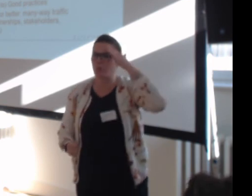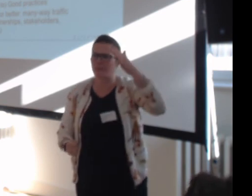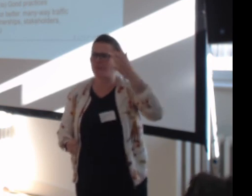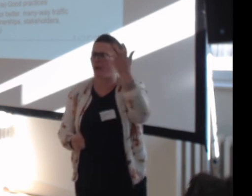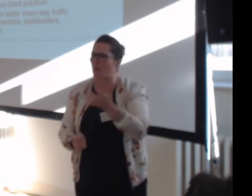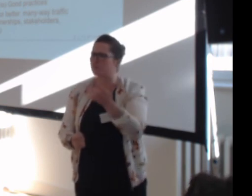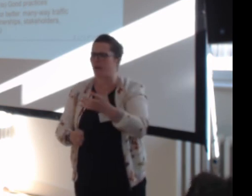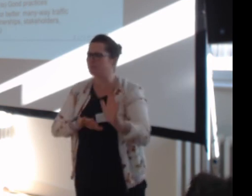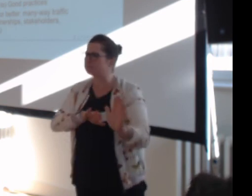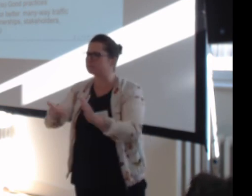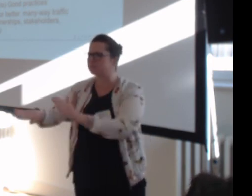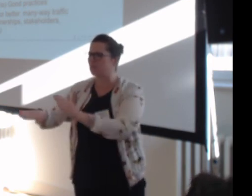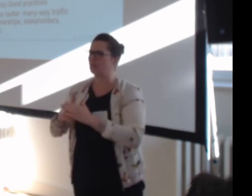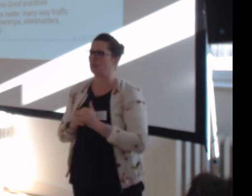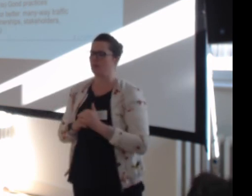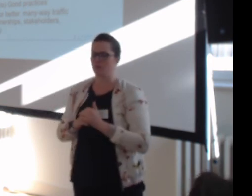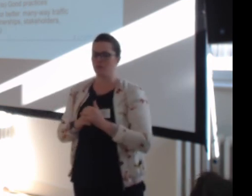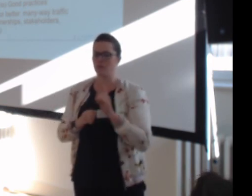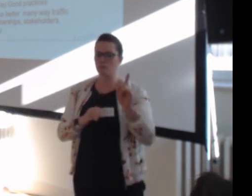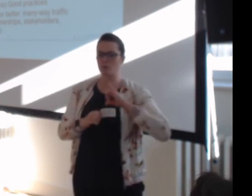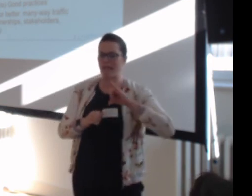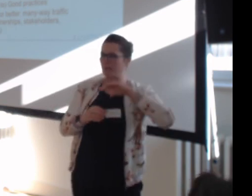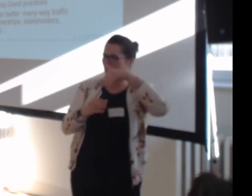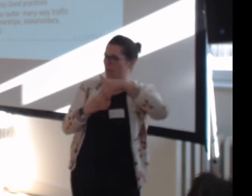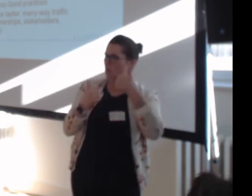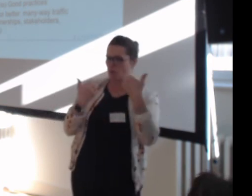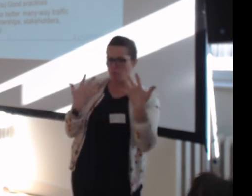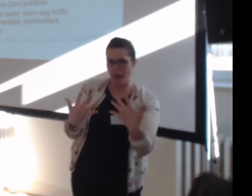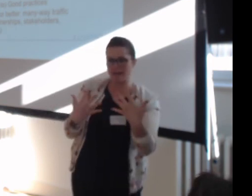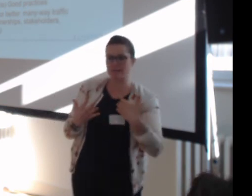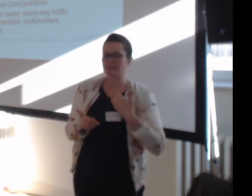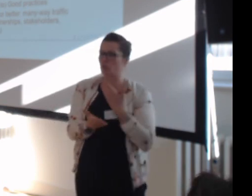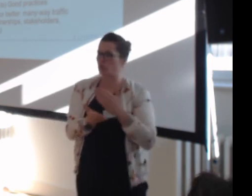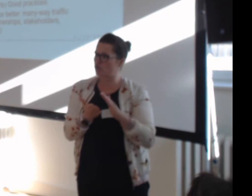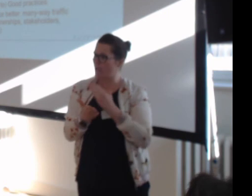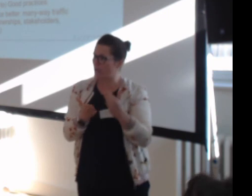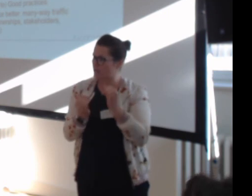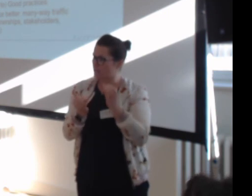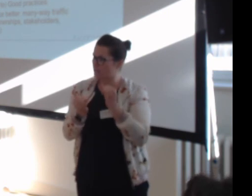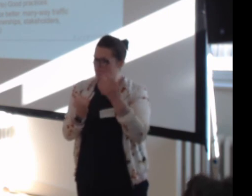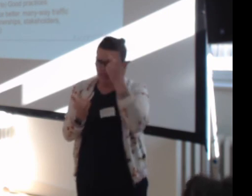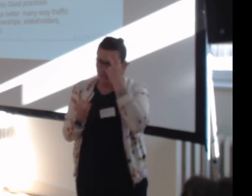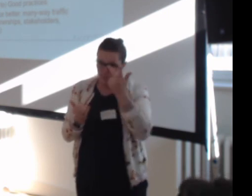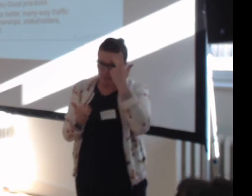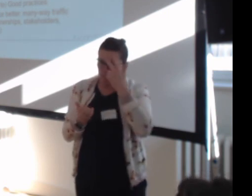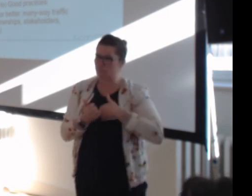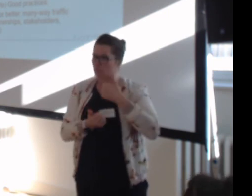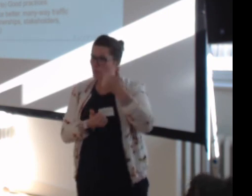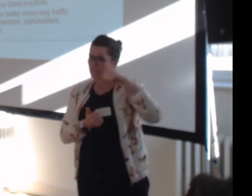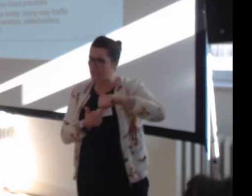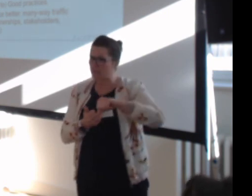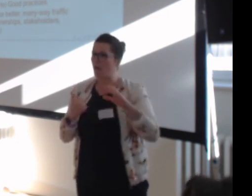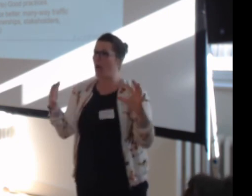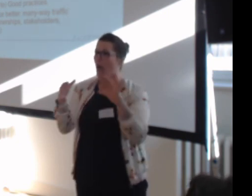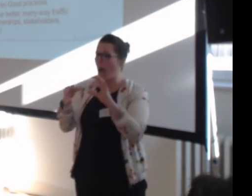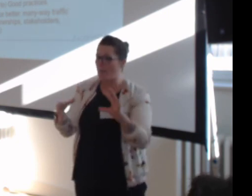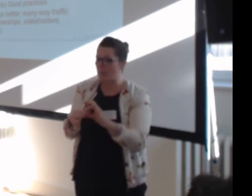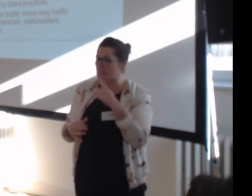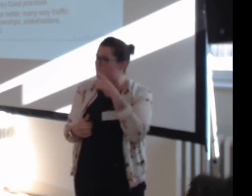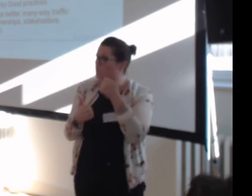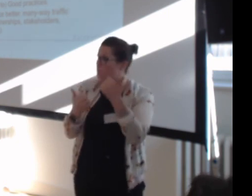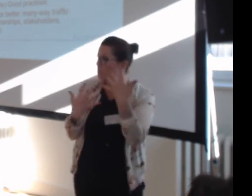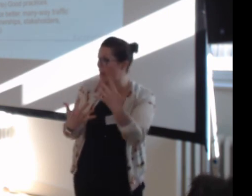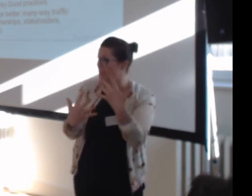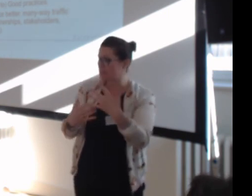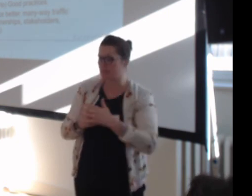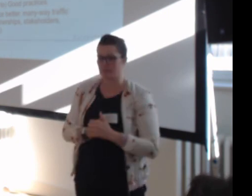or abstract. They have to contain good practices, shared experiences, good and bad, with hyperlinks to these good